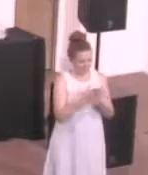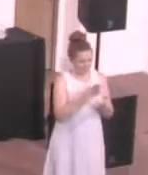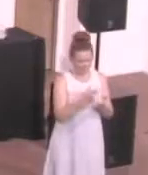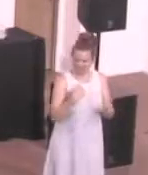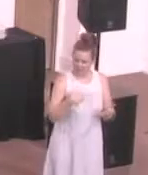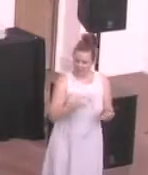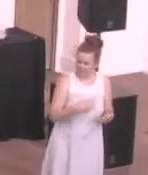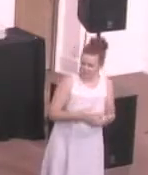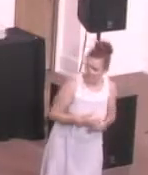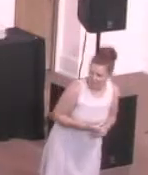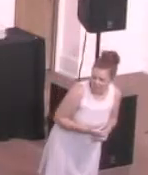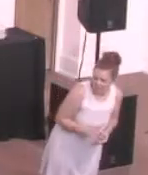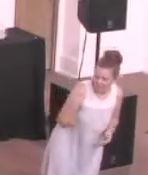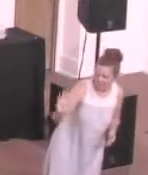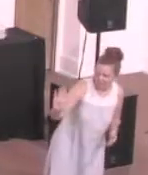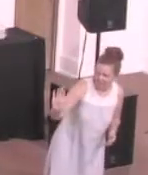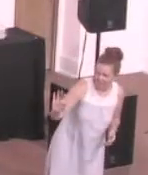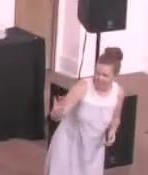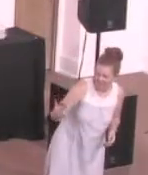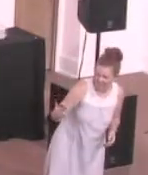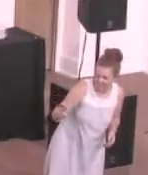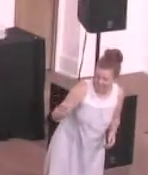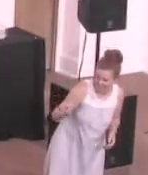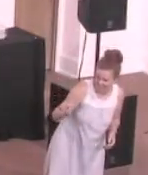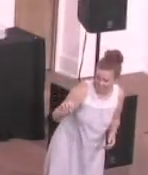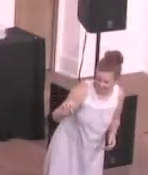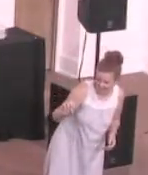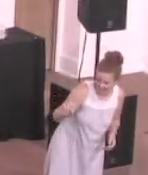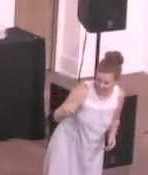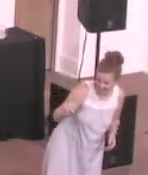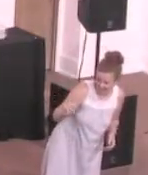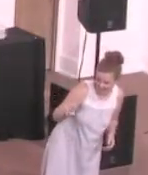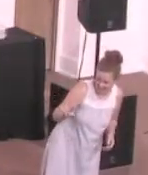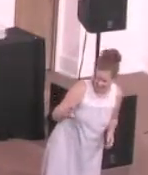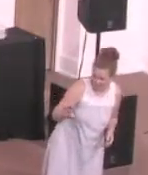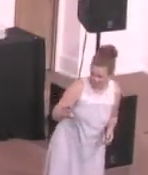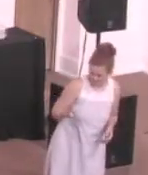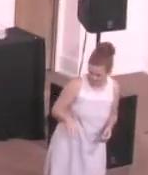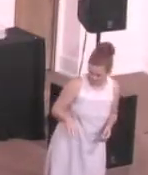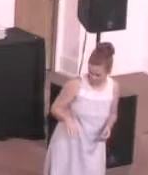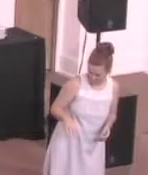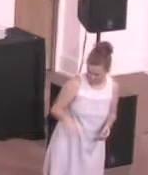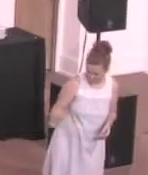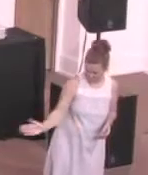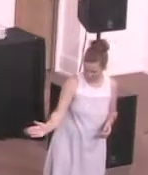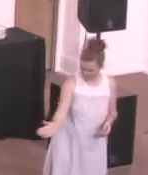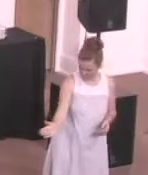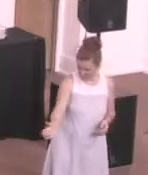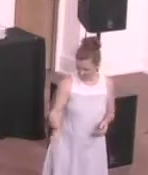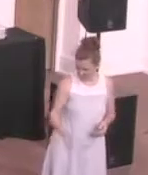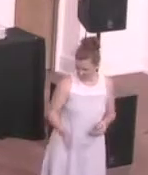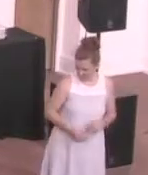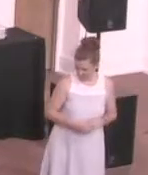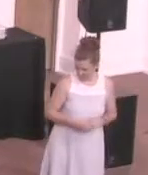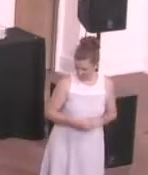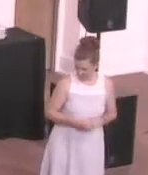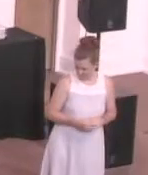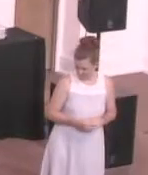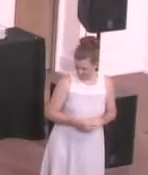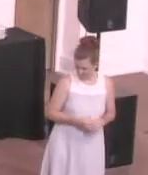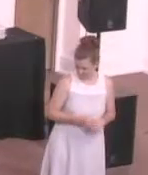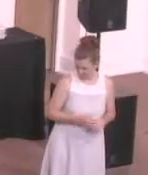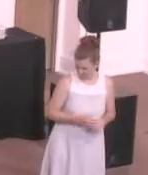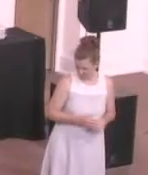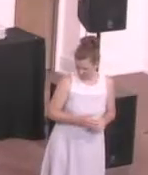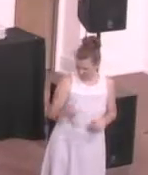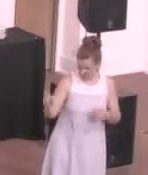7. Everyone say, hi, 7. Come here. 7, here's what you're going to do. Sir, we can take one step forward. Perfect, perfect. Now, here's the deal. Do